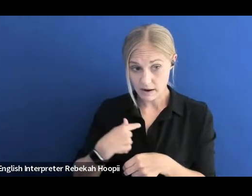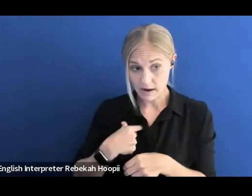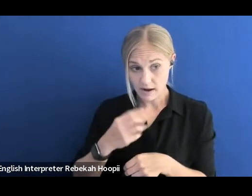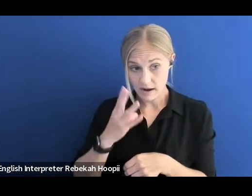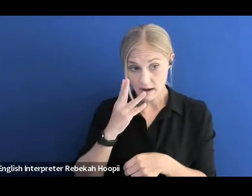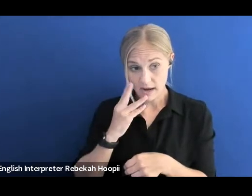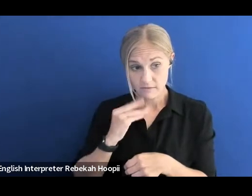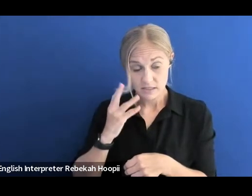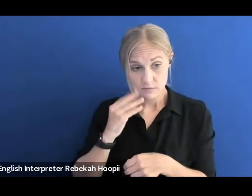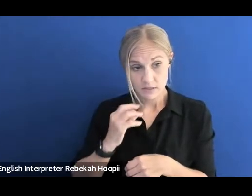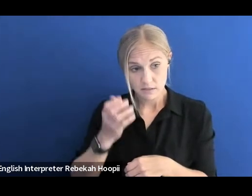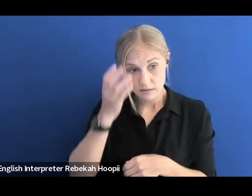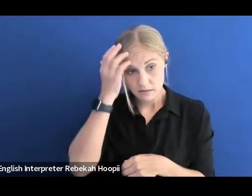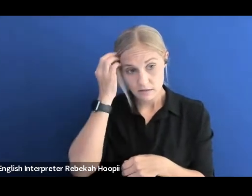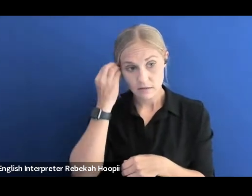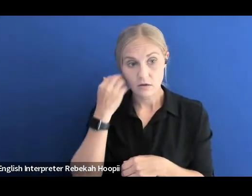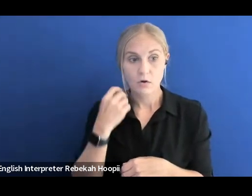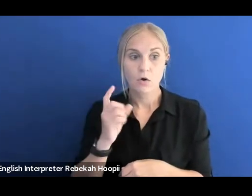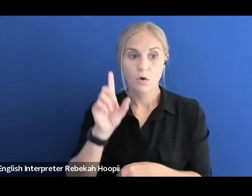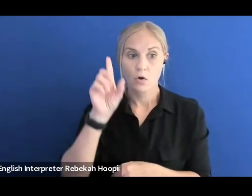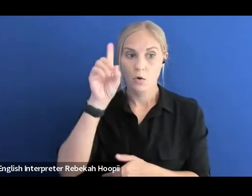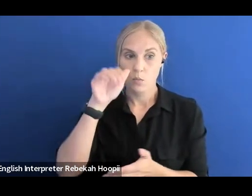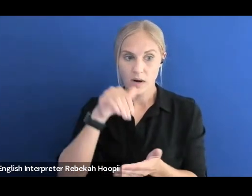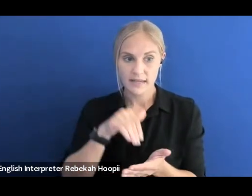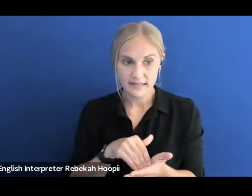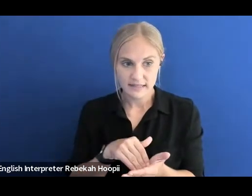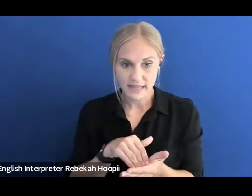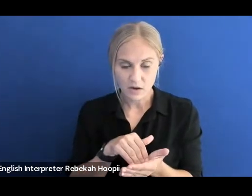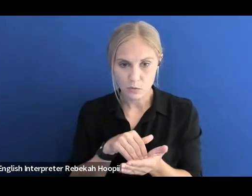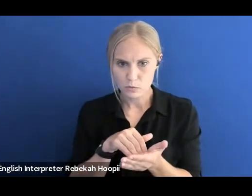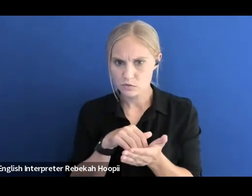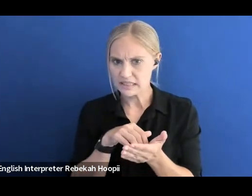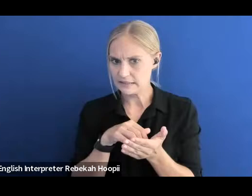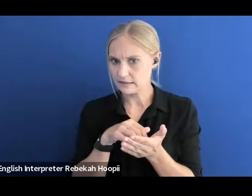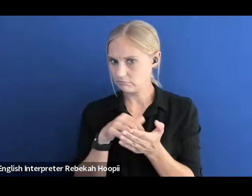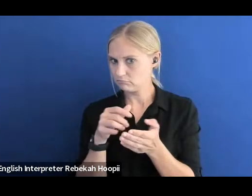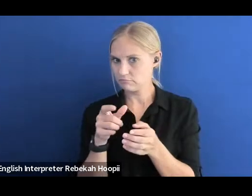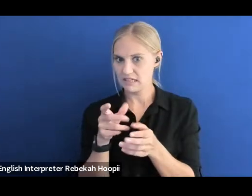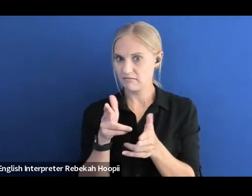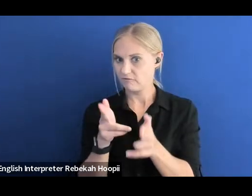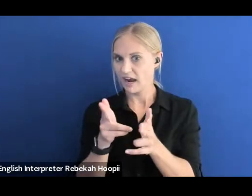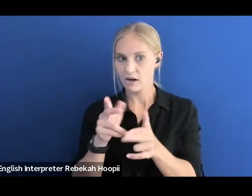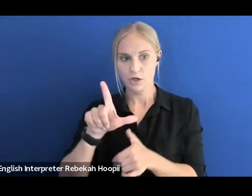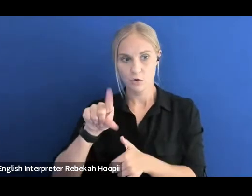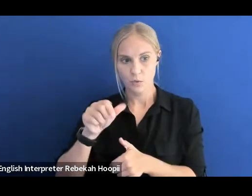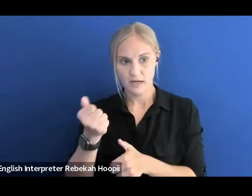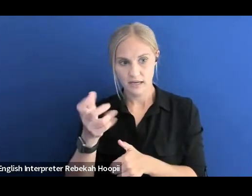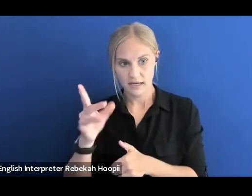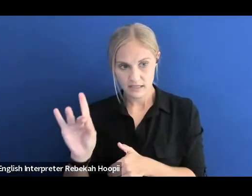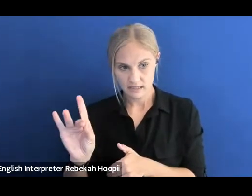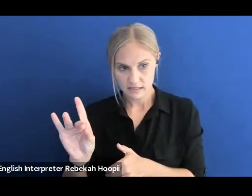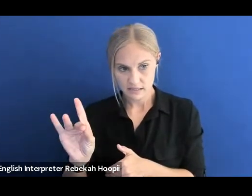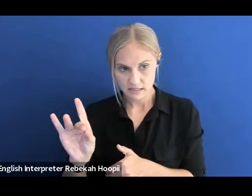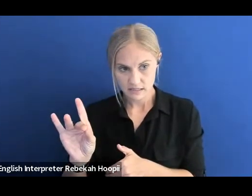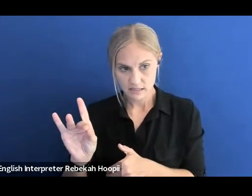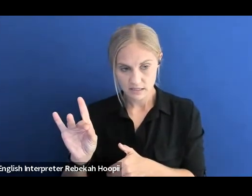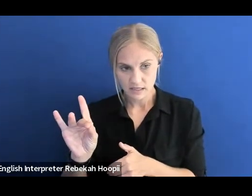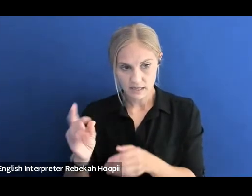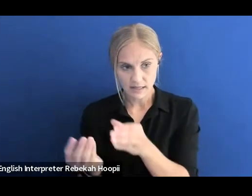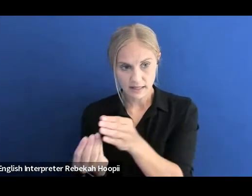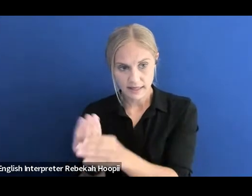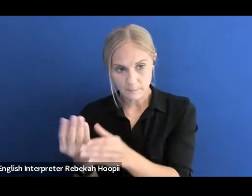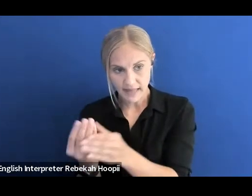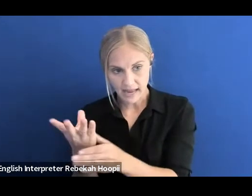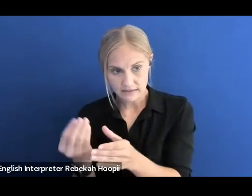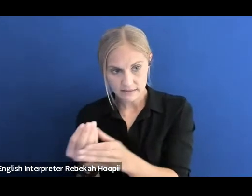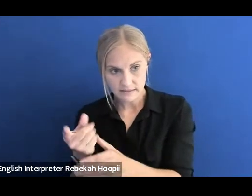was a 1,000-acre fire that occurred in 2018 within endangered plant habitat. And this is because